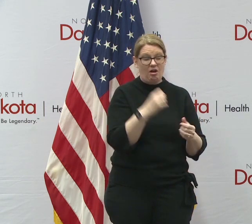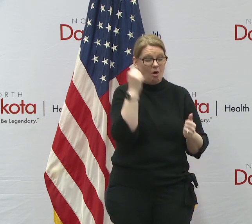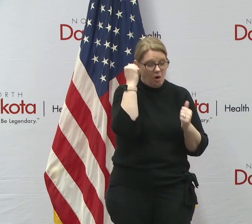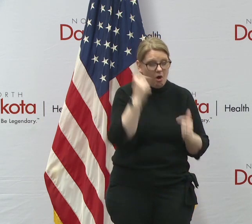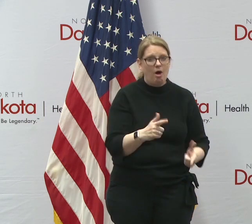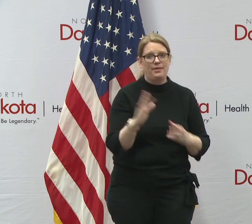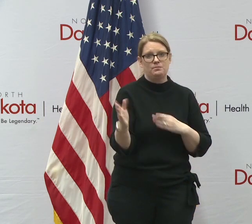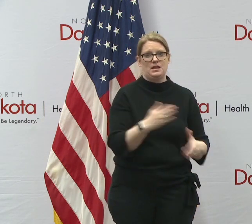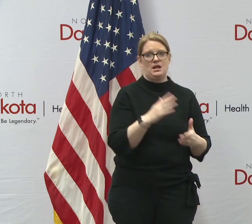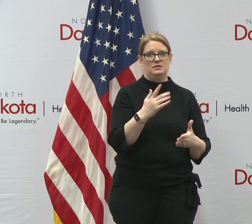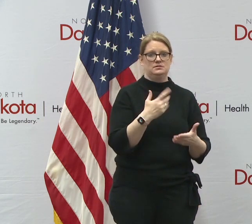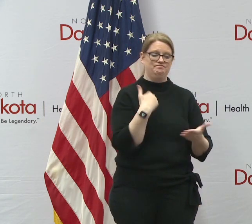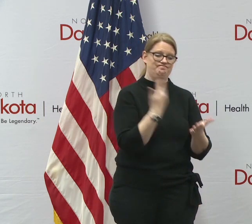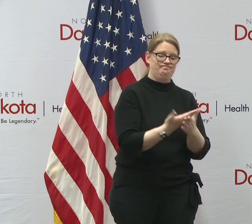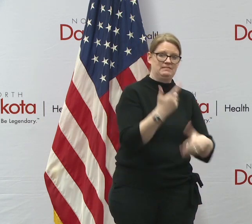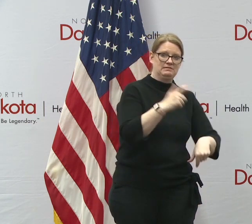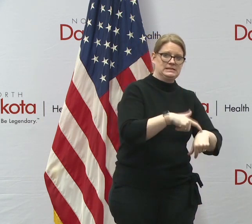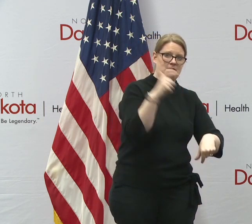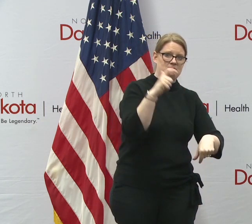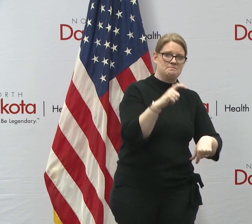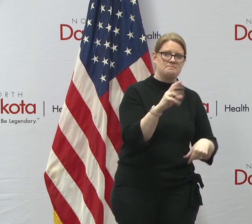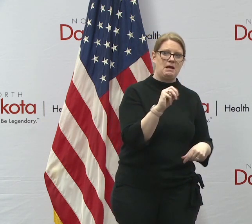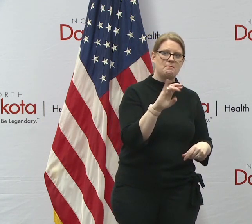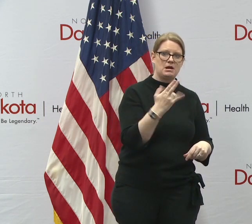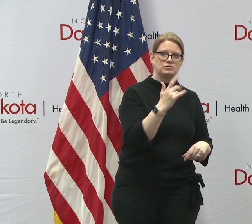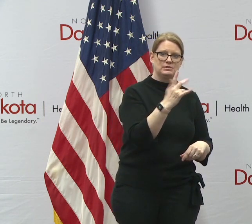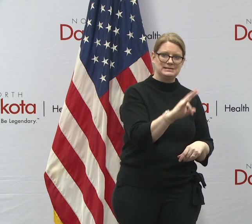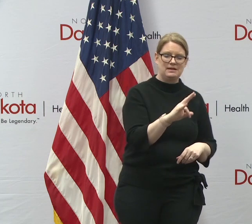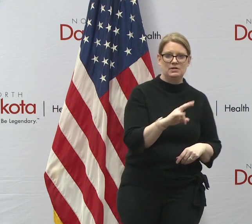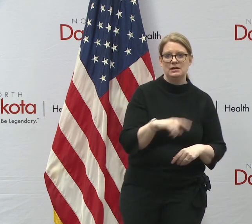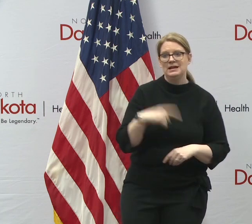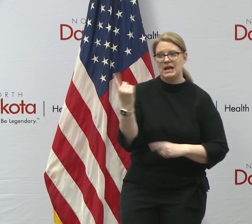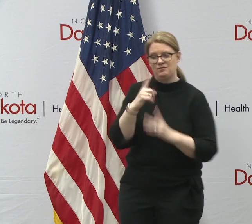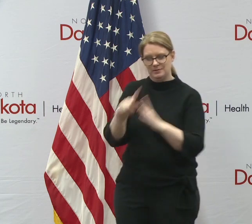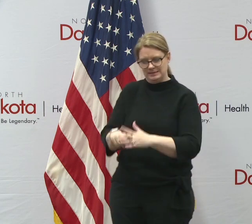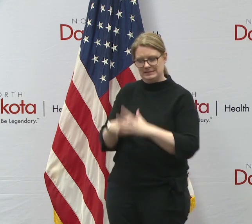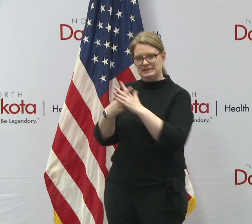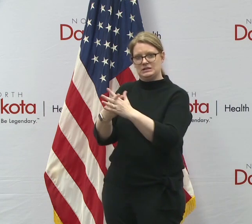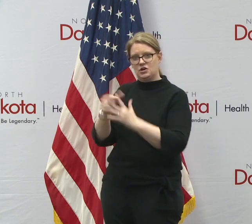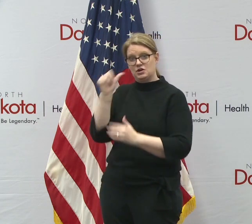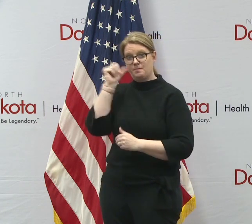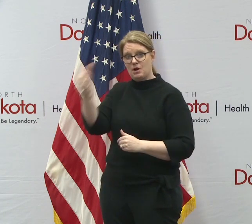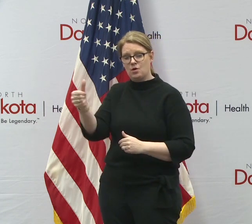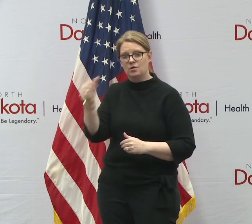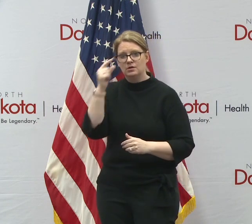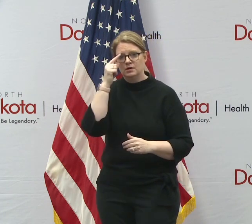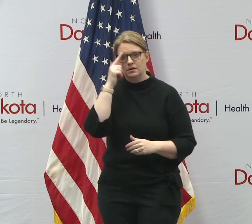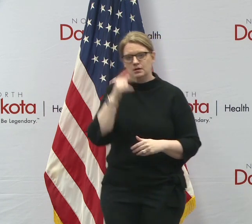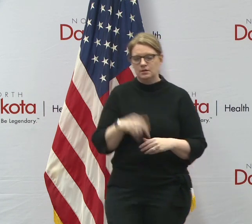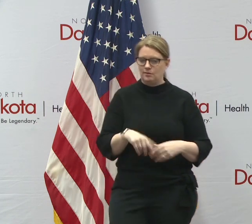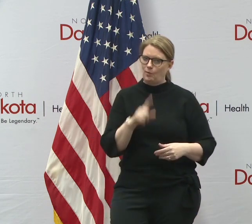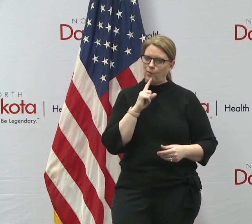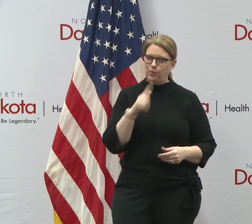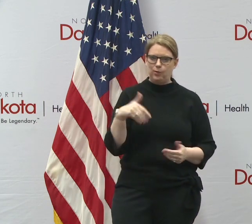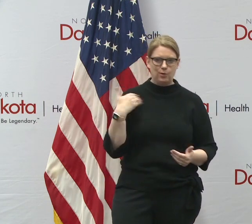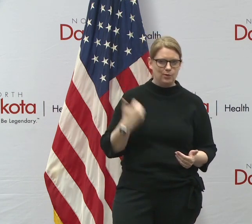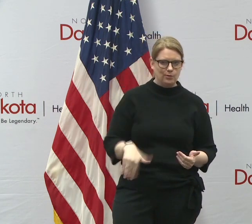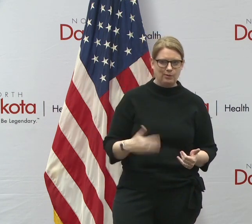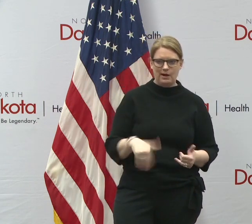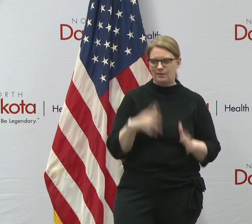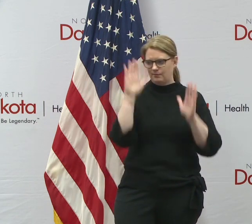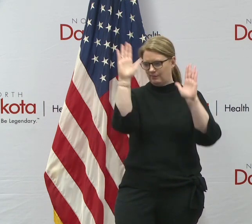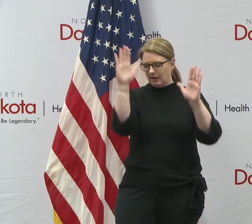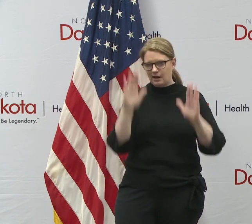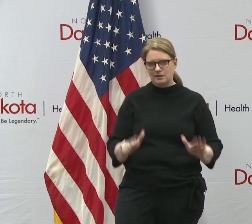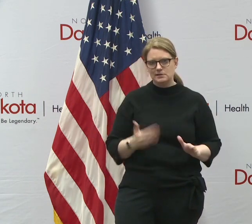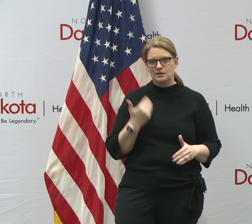by March 27th. Goal was to have everybody up and running by tomorrow. We're making fantastic progress on